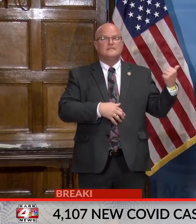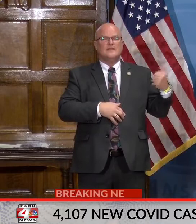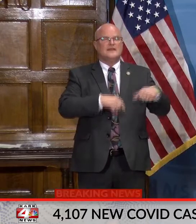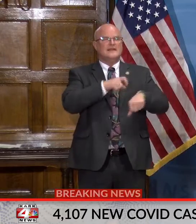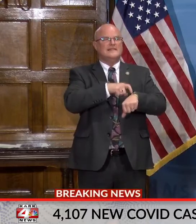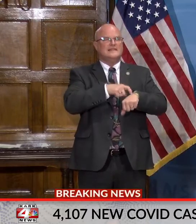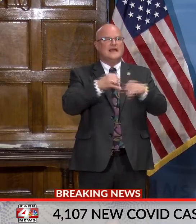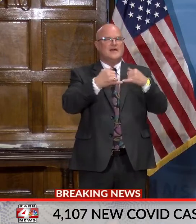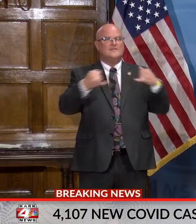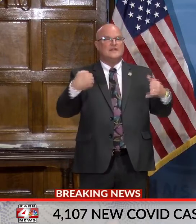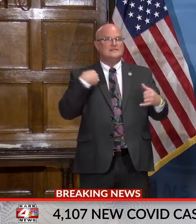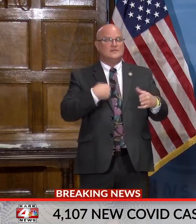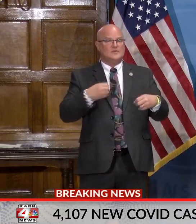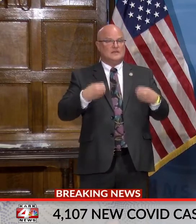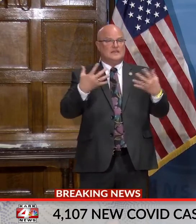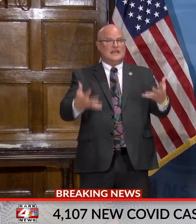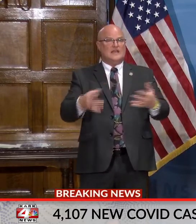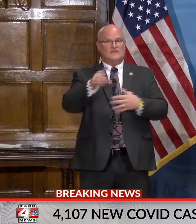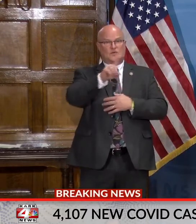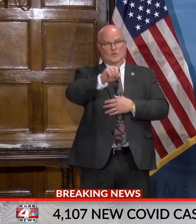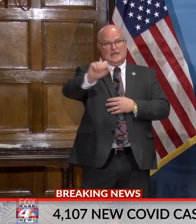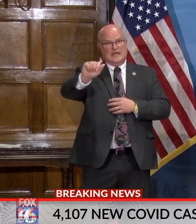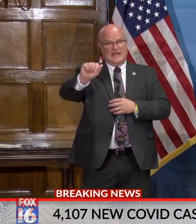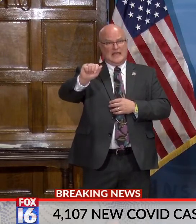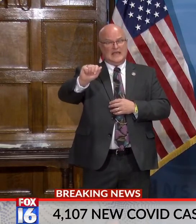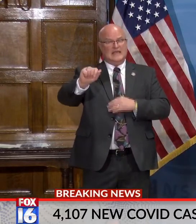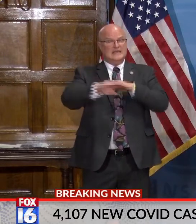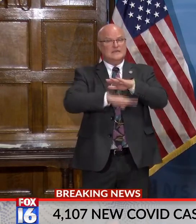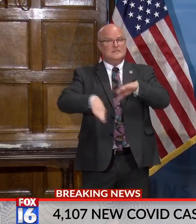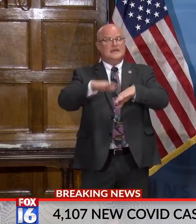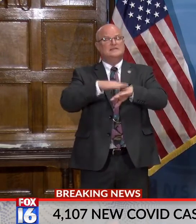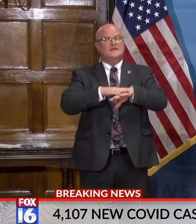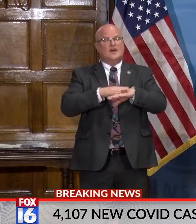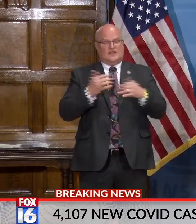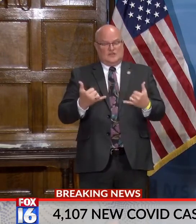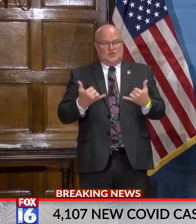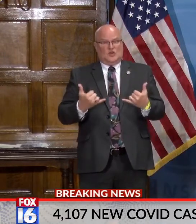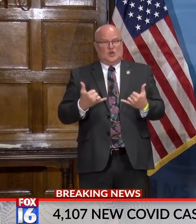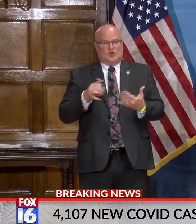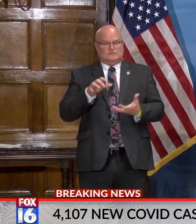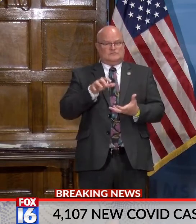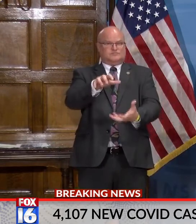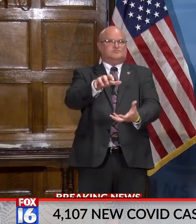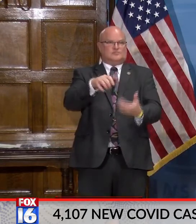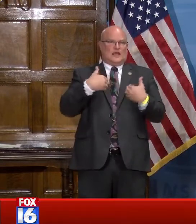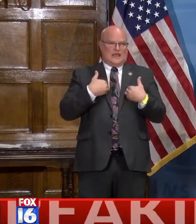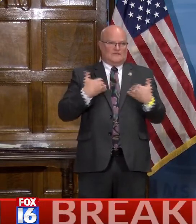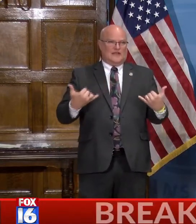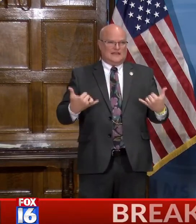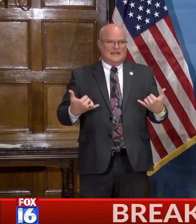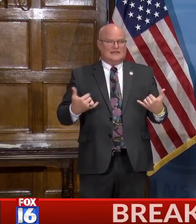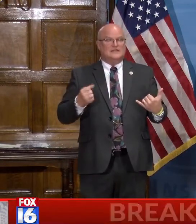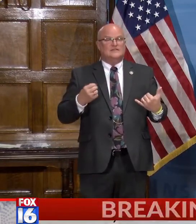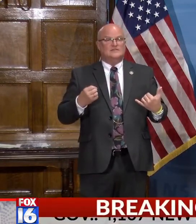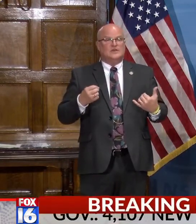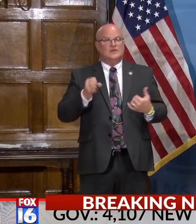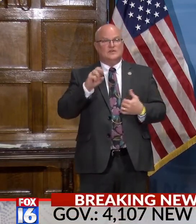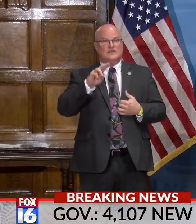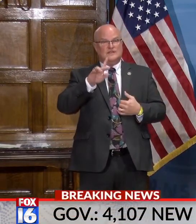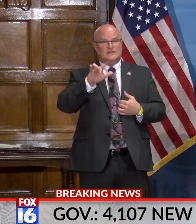that we gave, particularly in 1A, is based upon the current supply chain. So if the